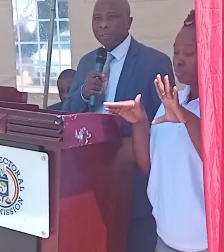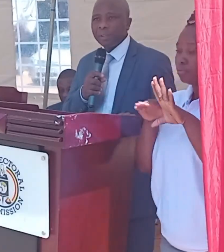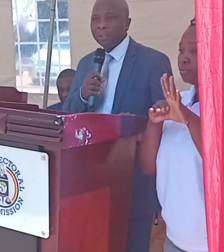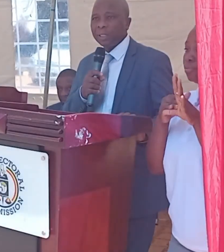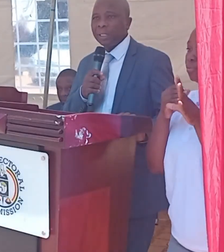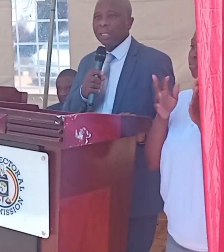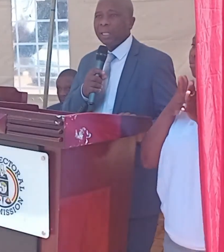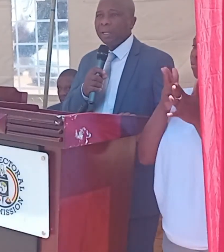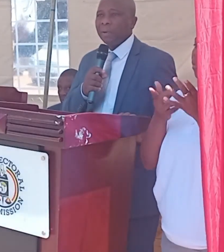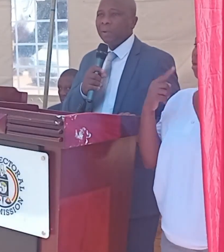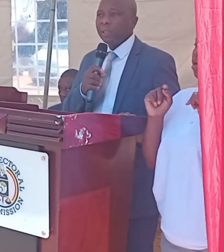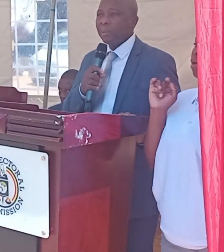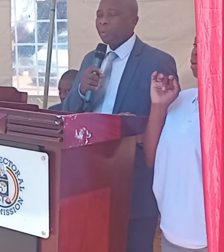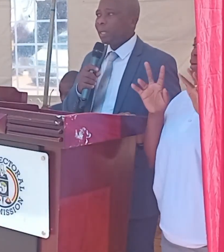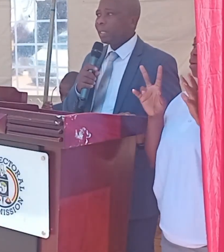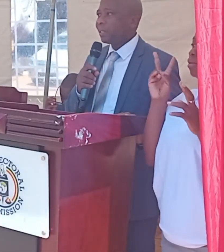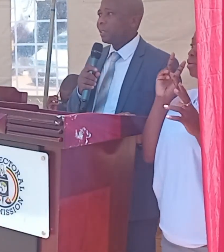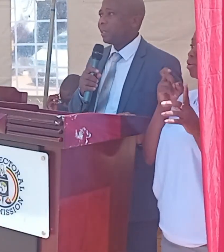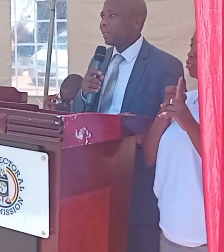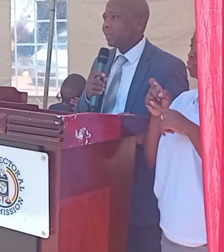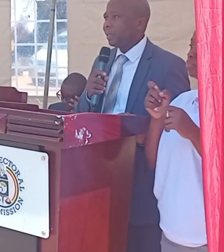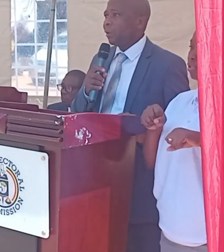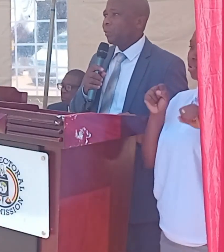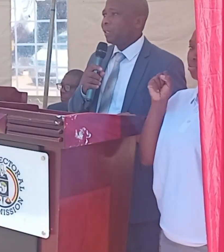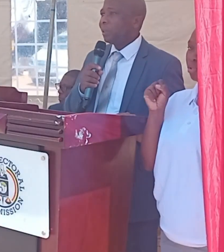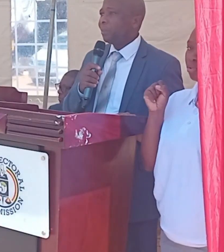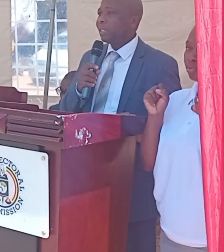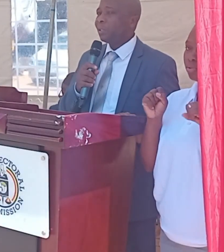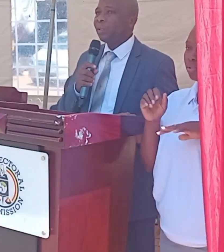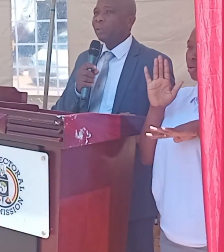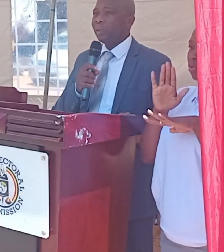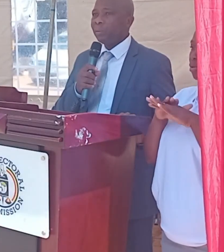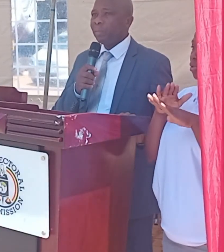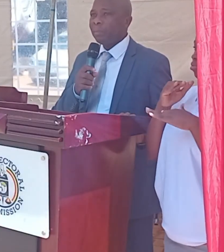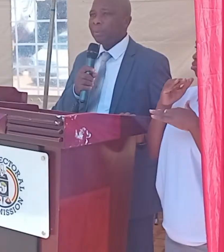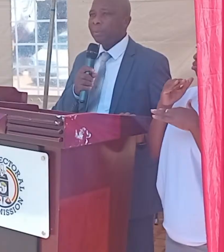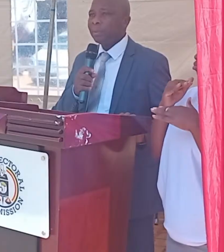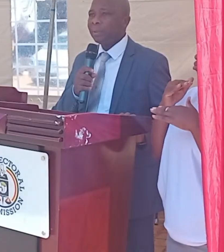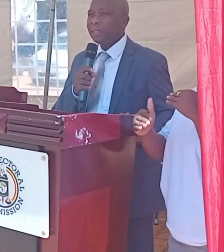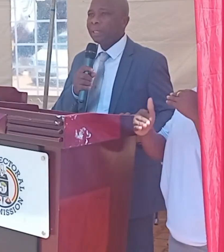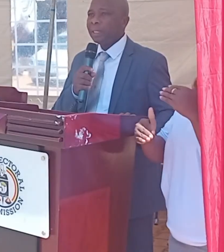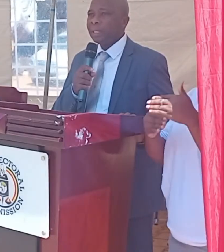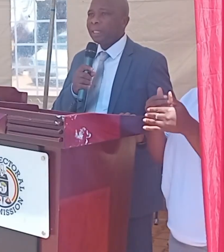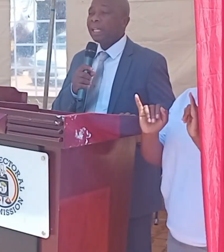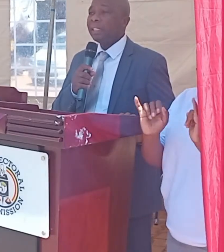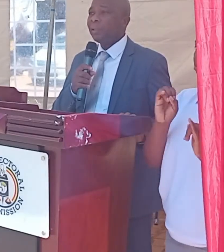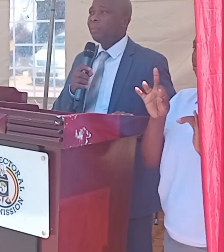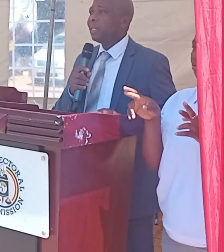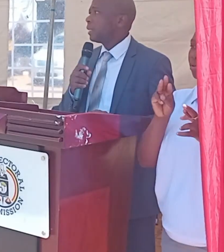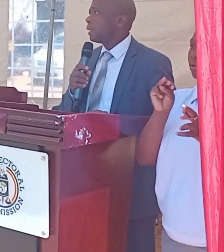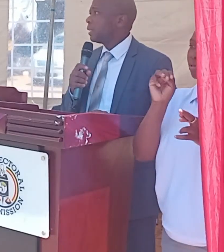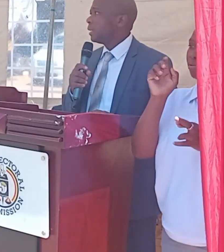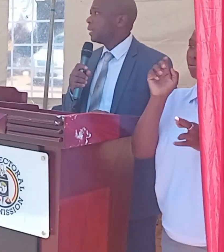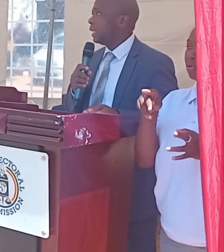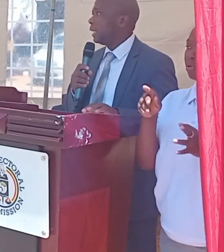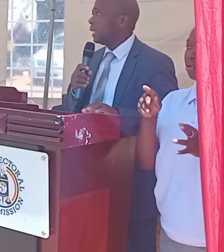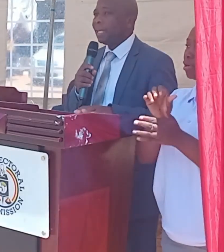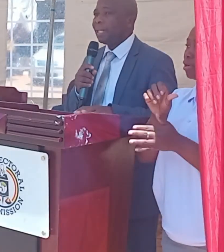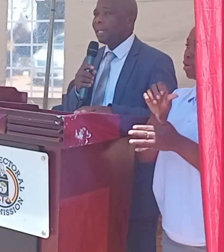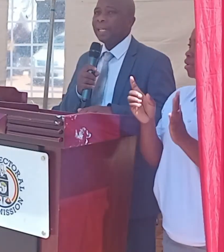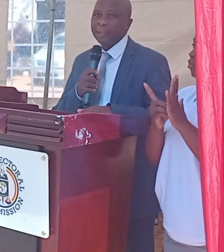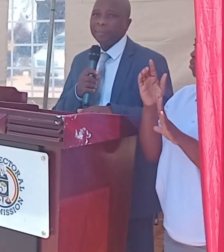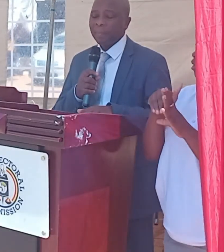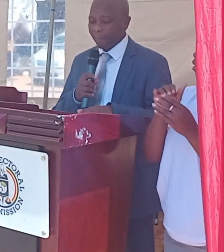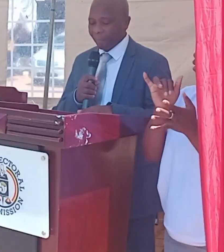Electoral Commission, on the progress of the implementation of the roadmap and other developments in